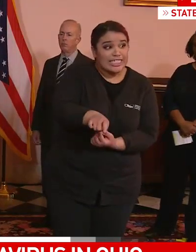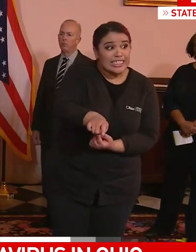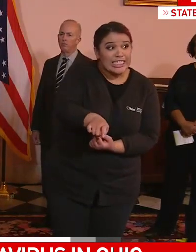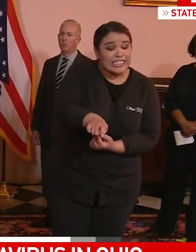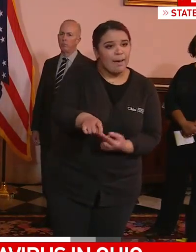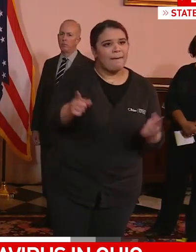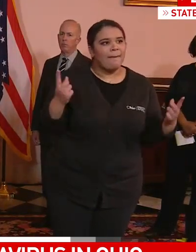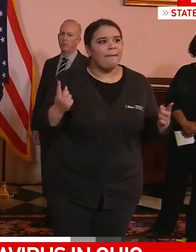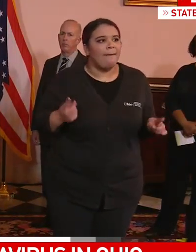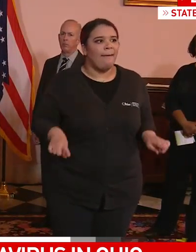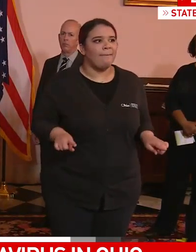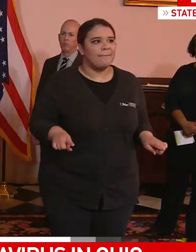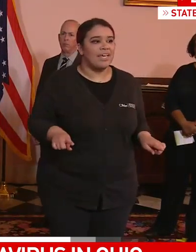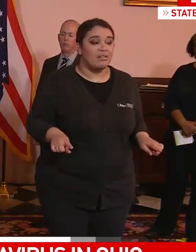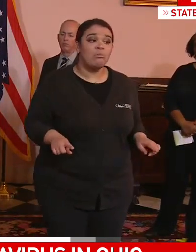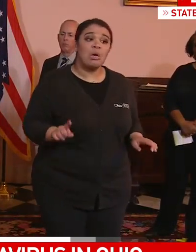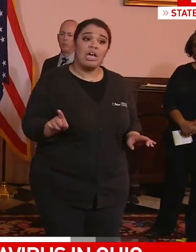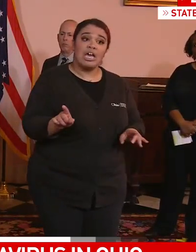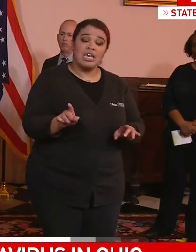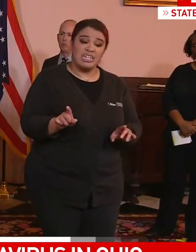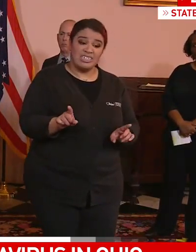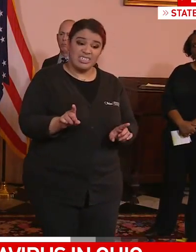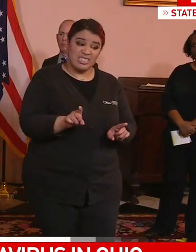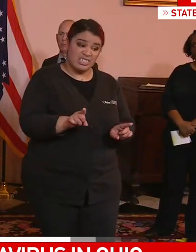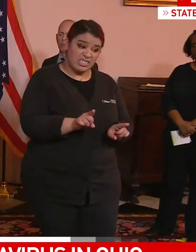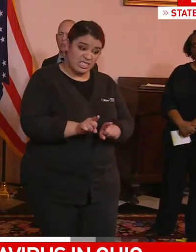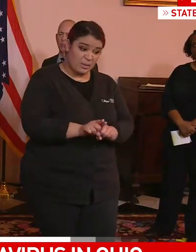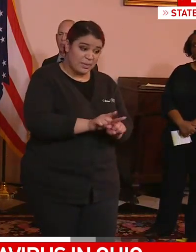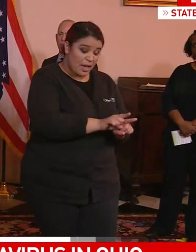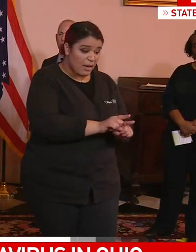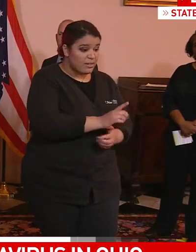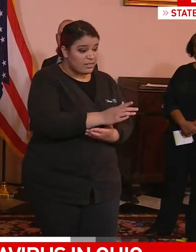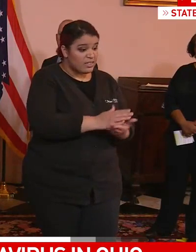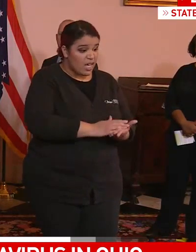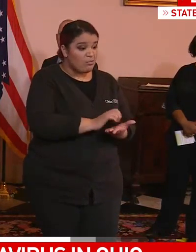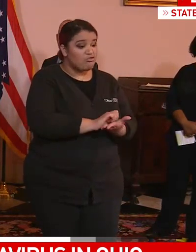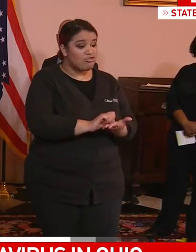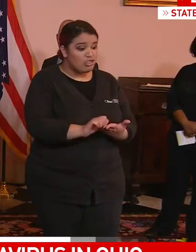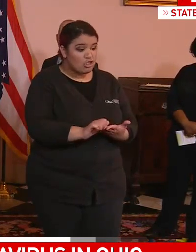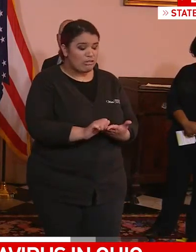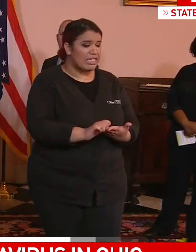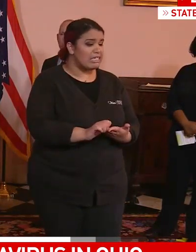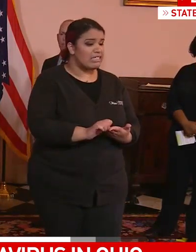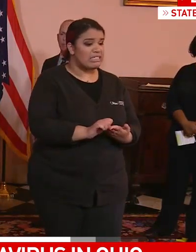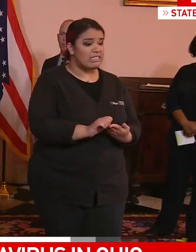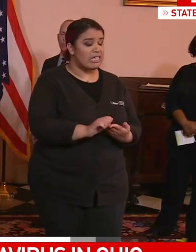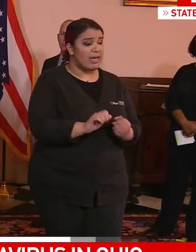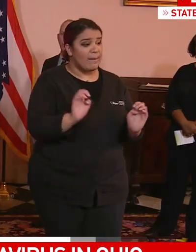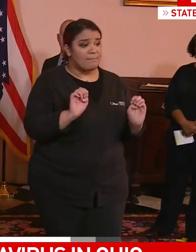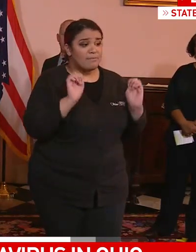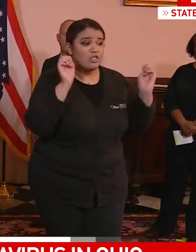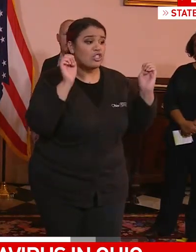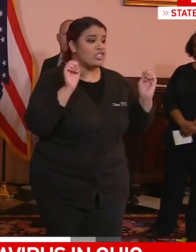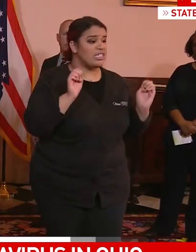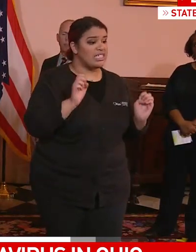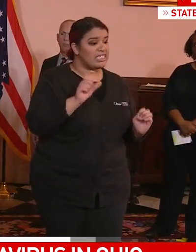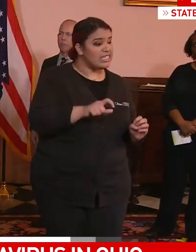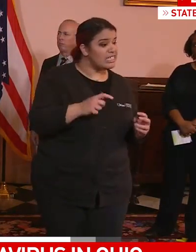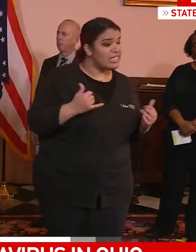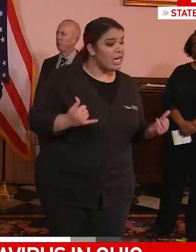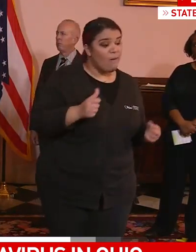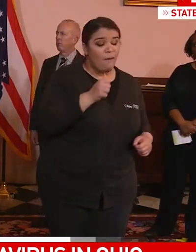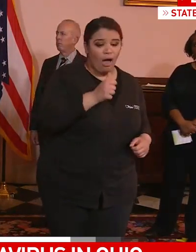the other hand, if we can postpone some that are elective, then we save the equipment, we save the